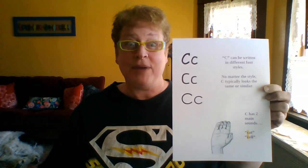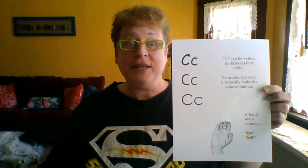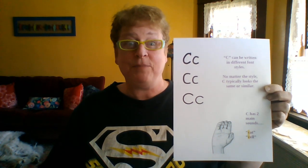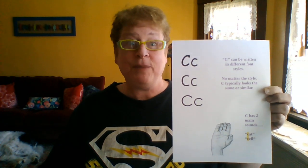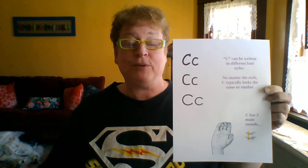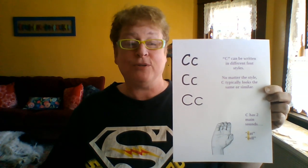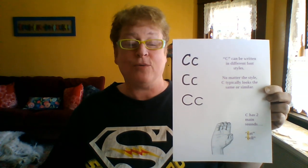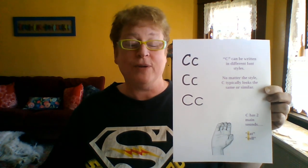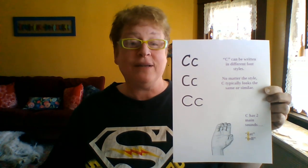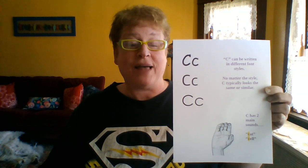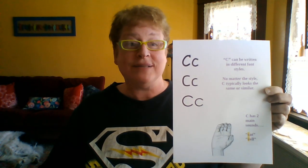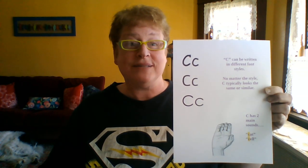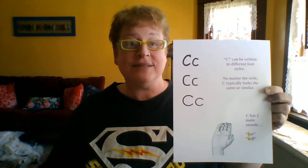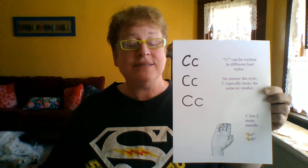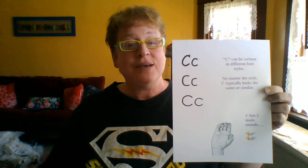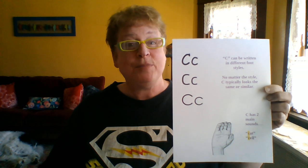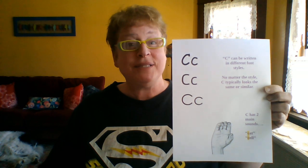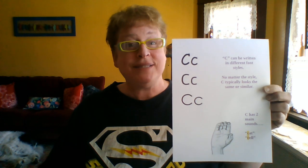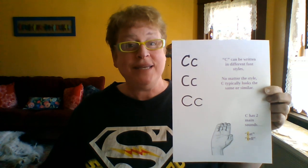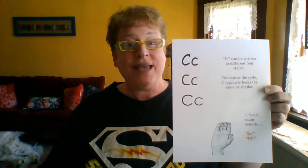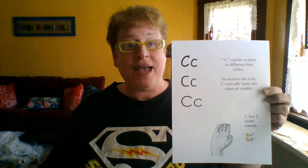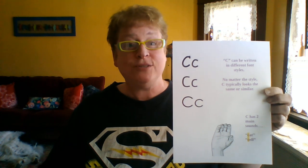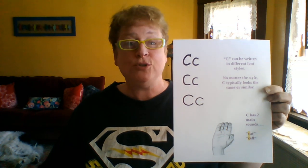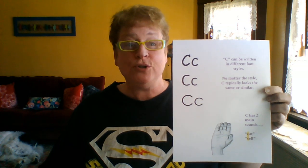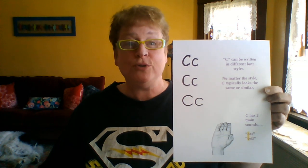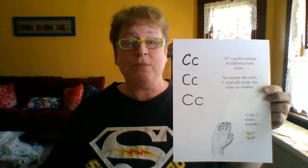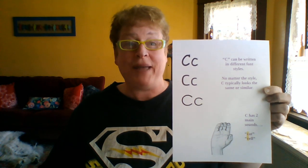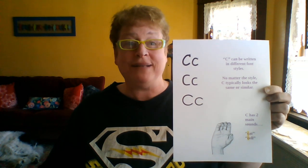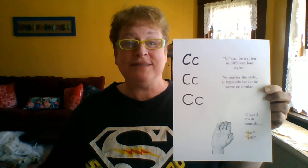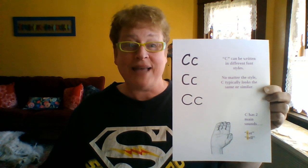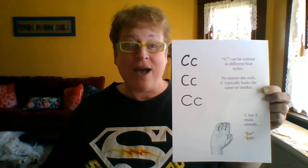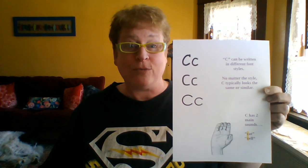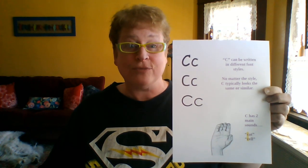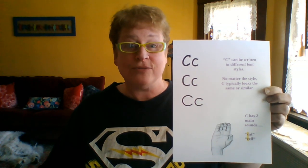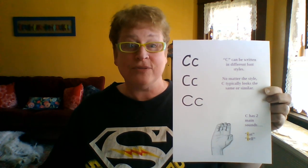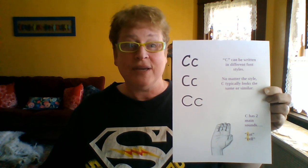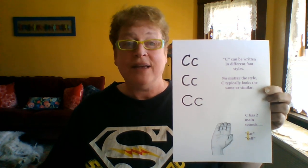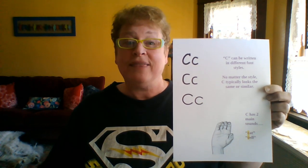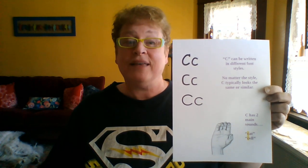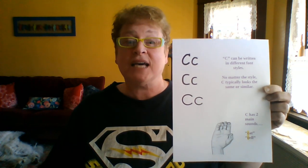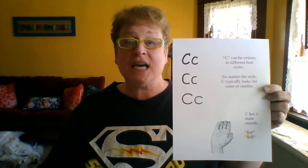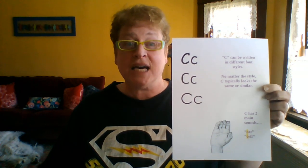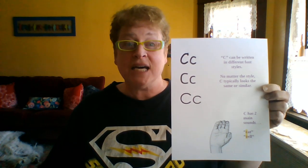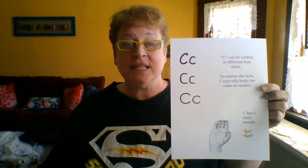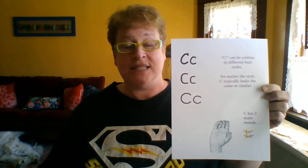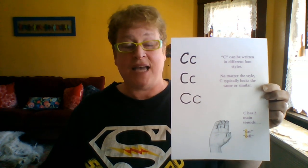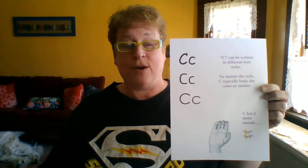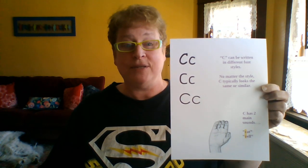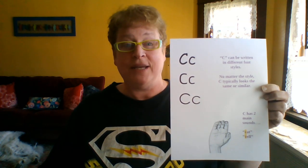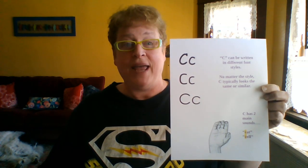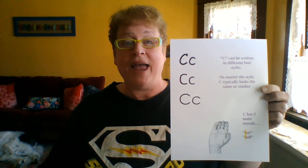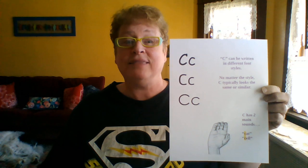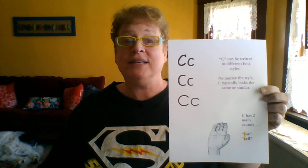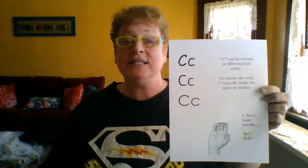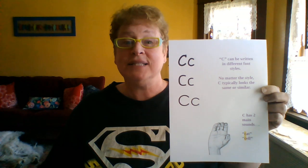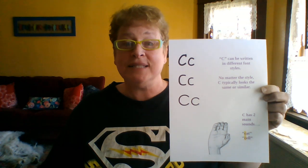many people don't realize this, but C has two main sounds, the K sound and the